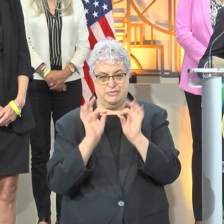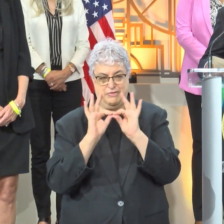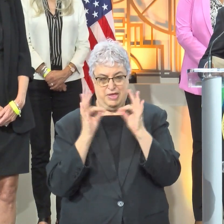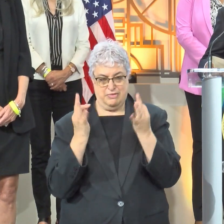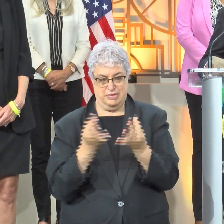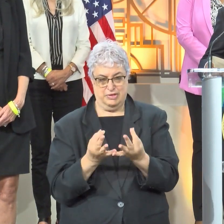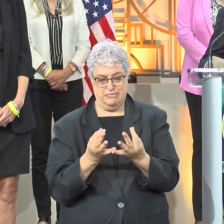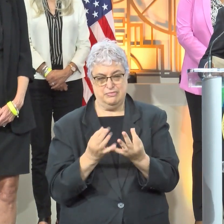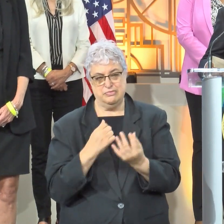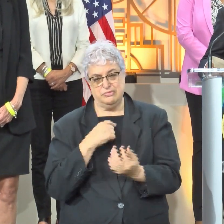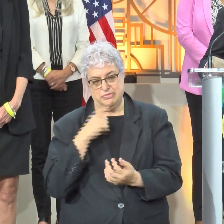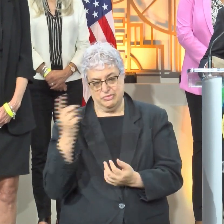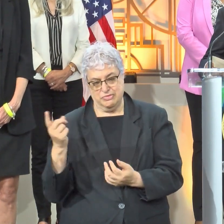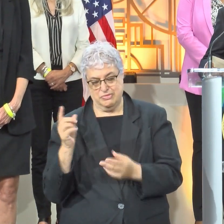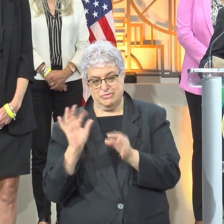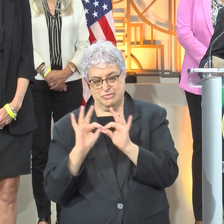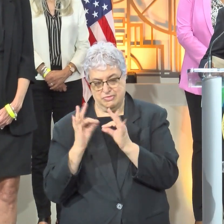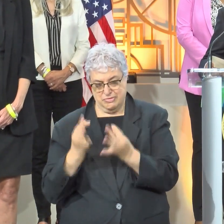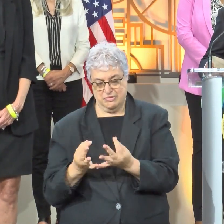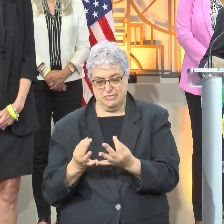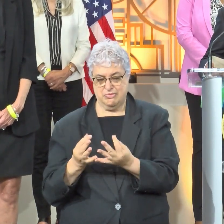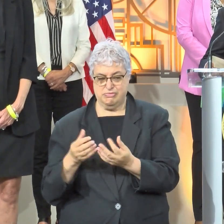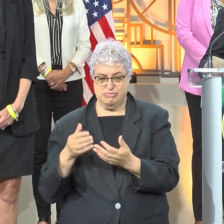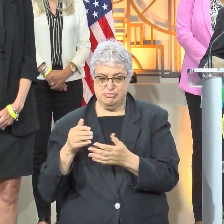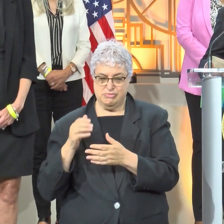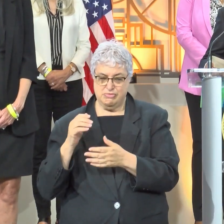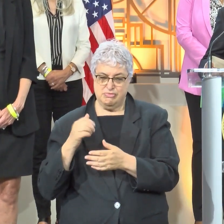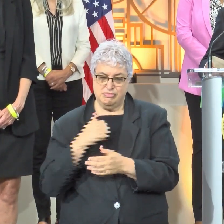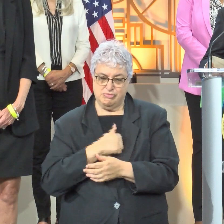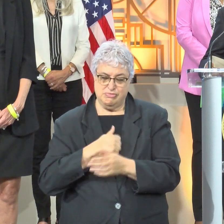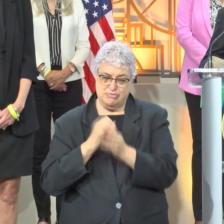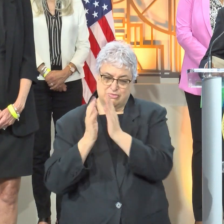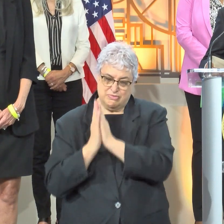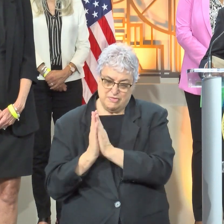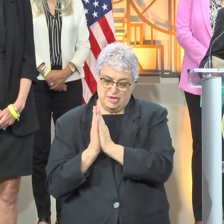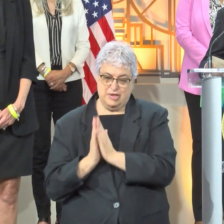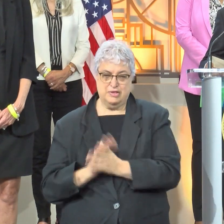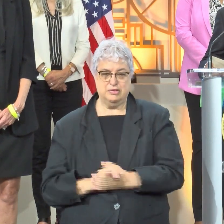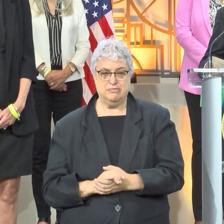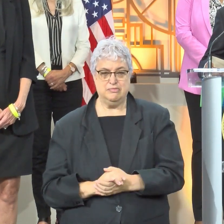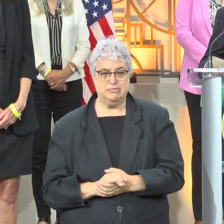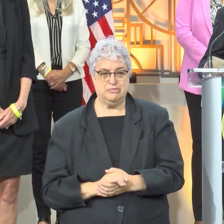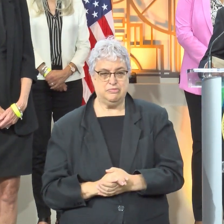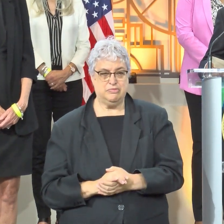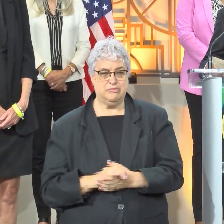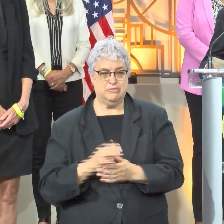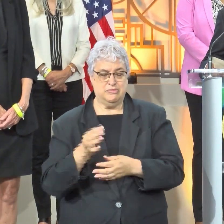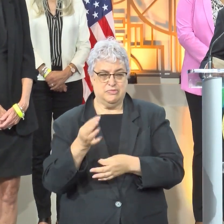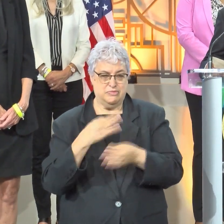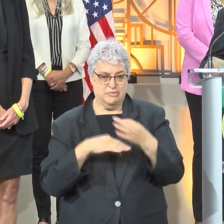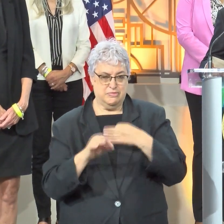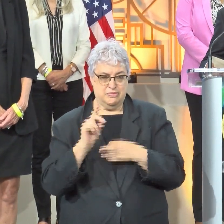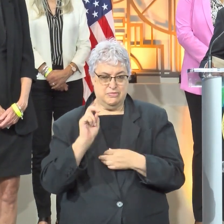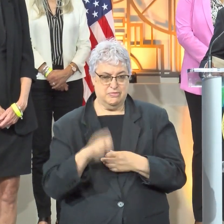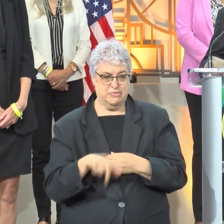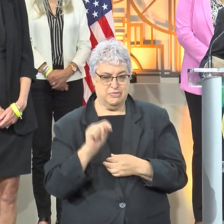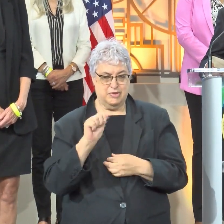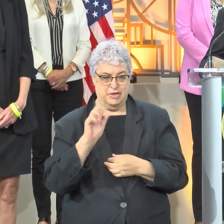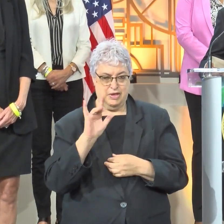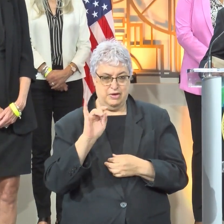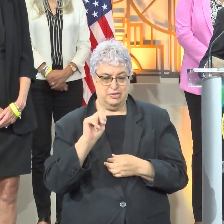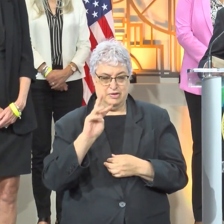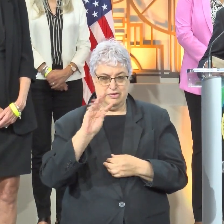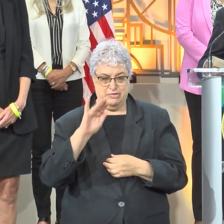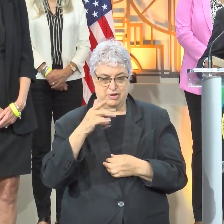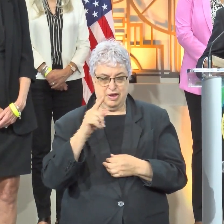certainly extend to him and his entire family our thoughts and prayers. But representing the department today is Carolyn Wright,